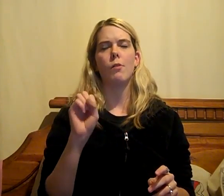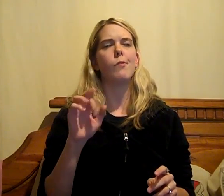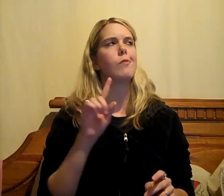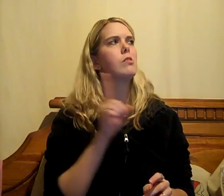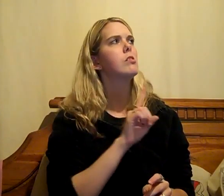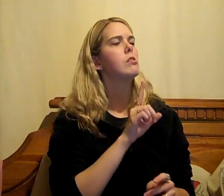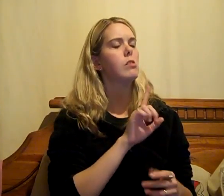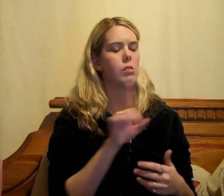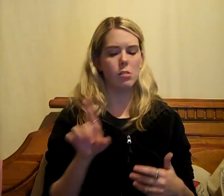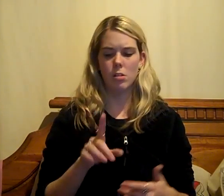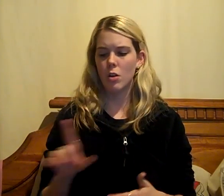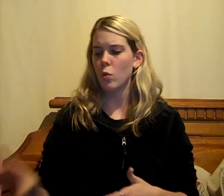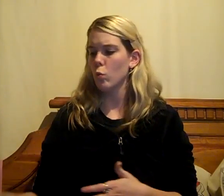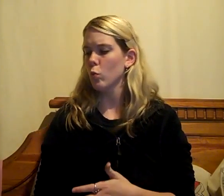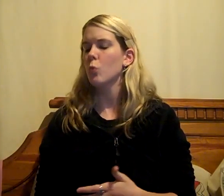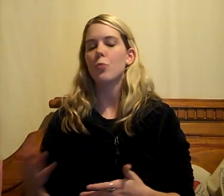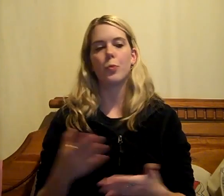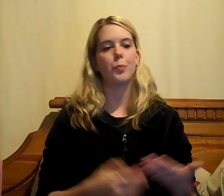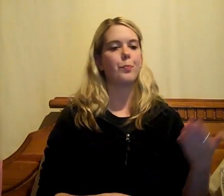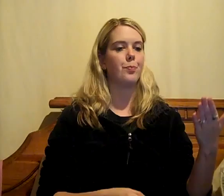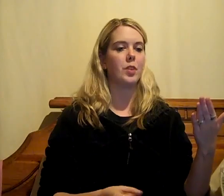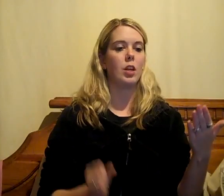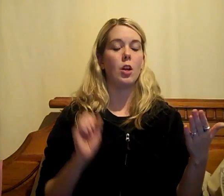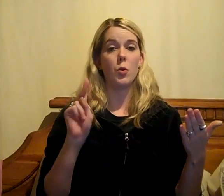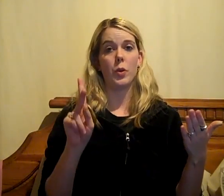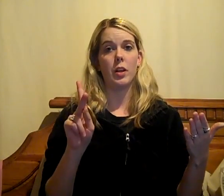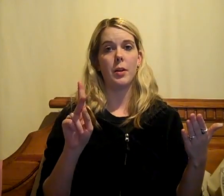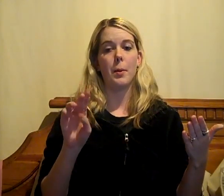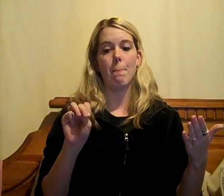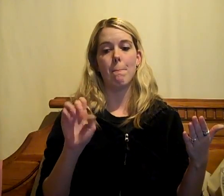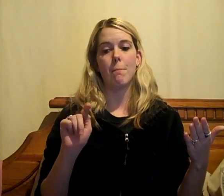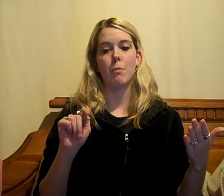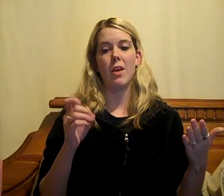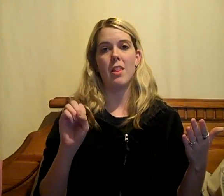We'll do method 2 here, just to keep it on the same side of the face, okay?